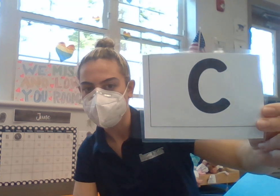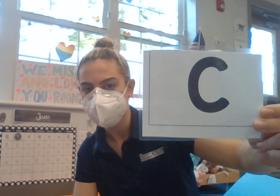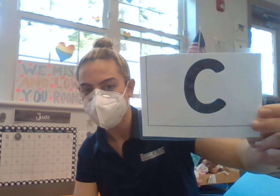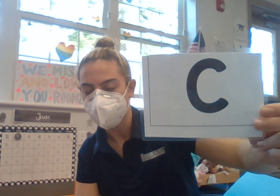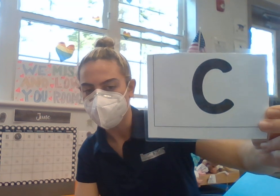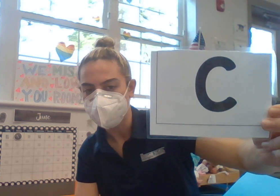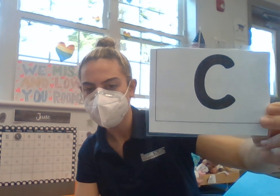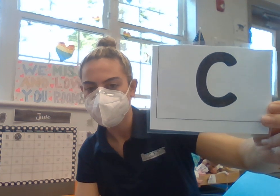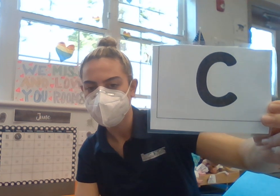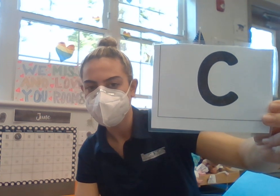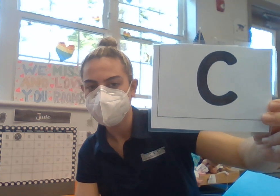to do it.